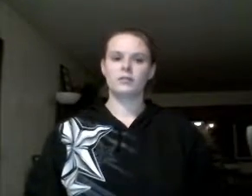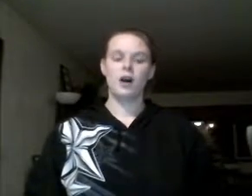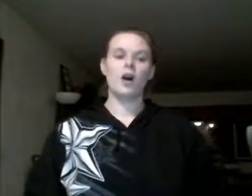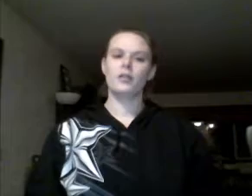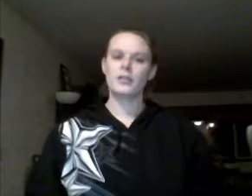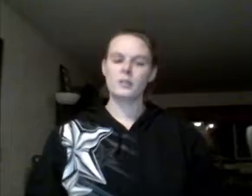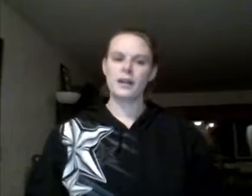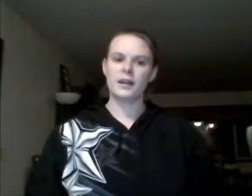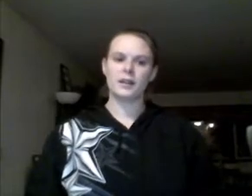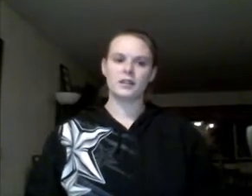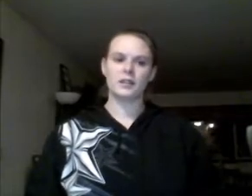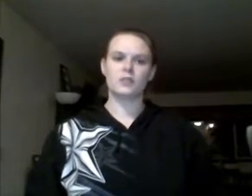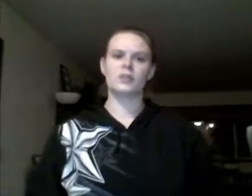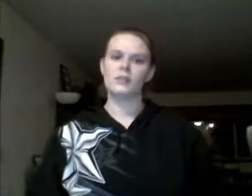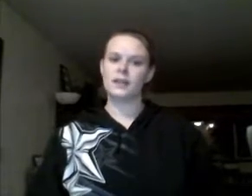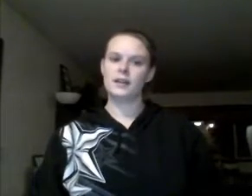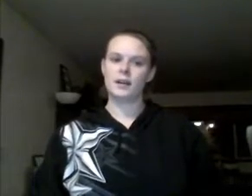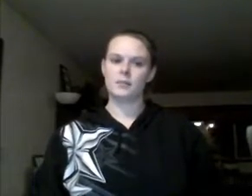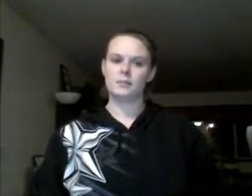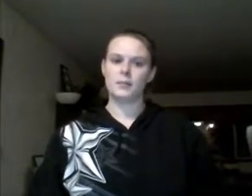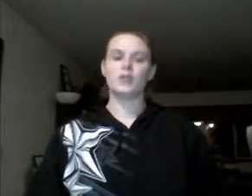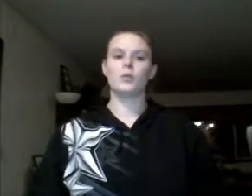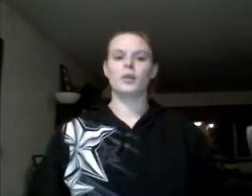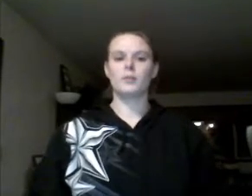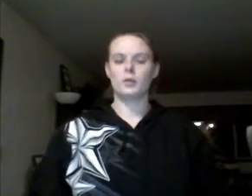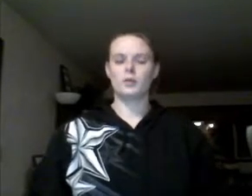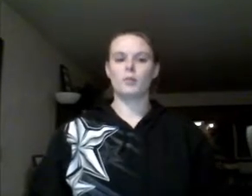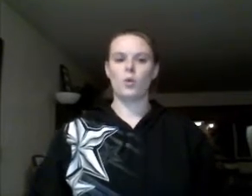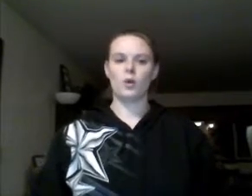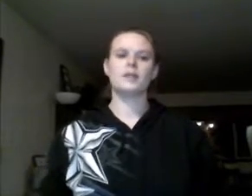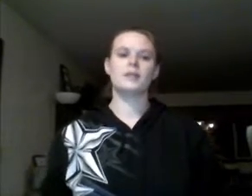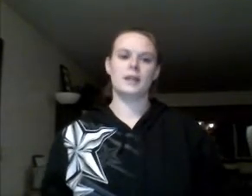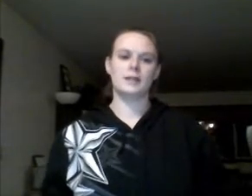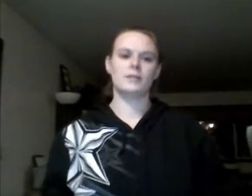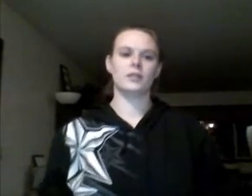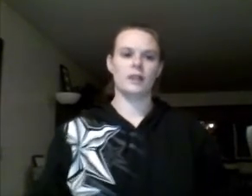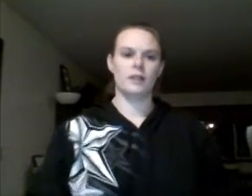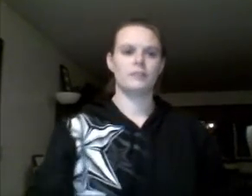all this planning is going to lead up to one of the most important days of your life.